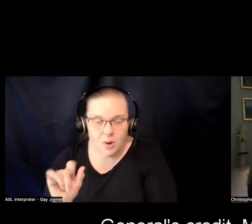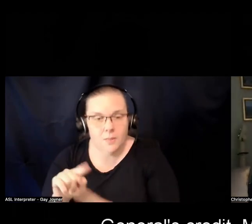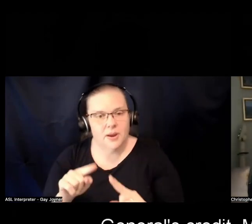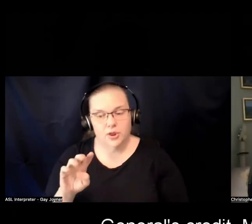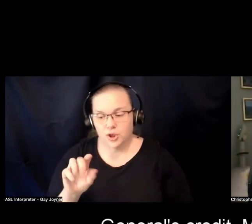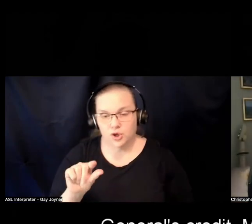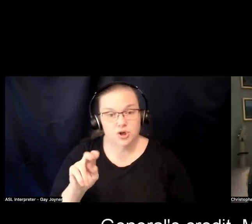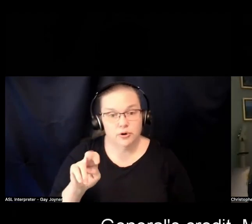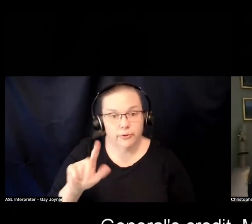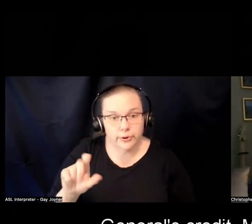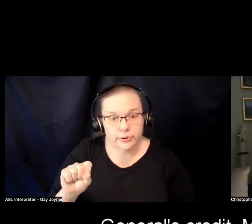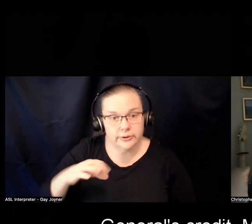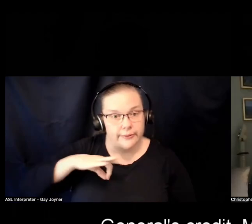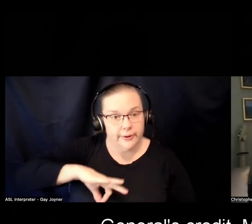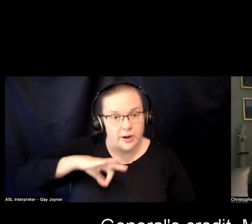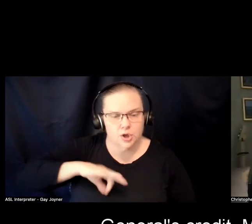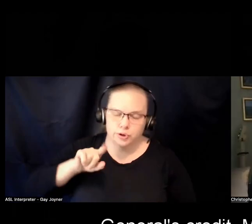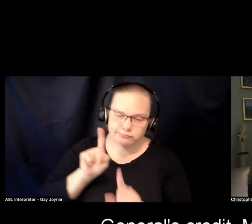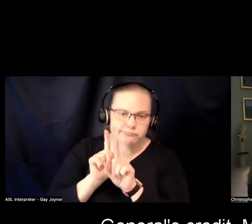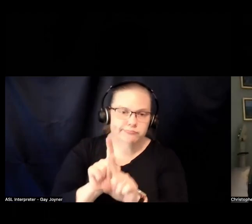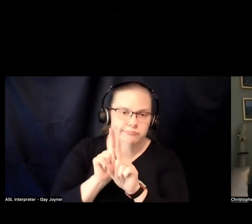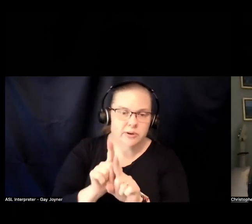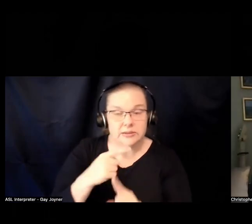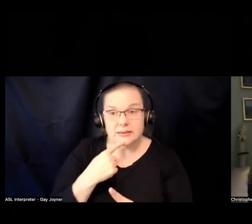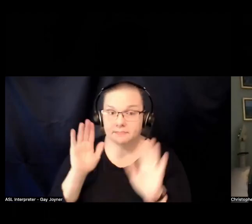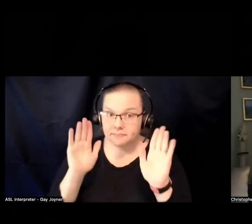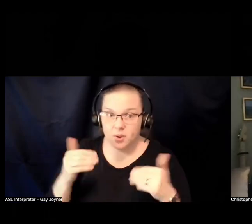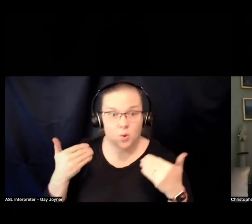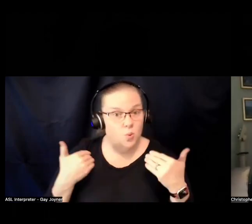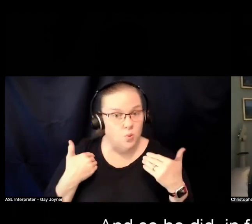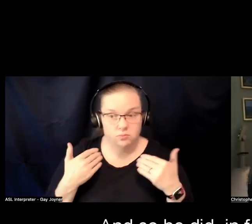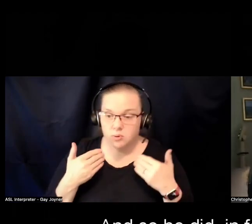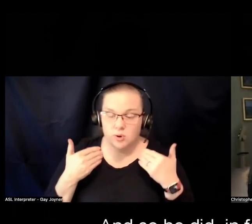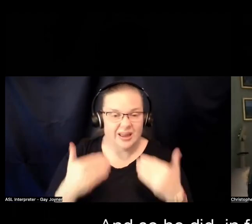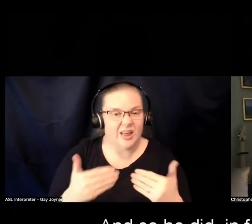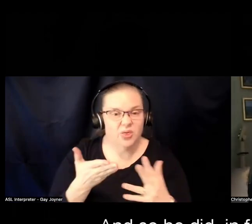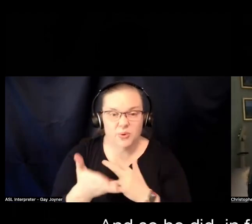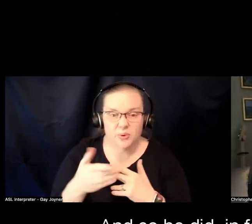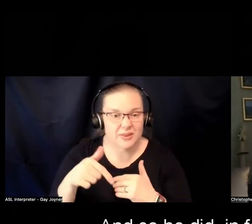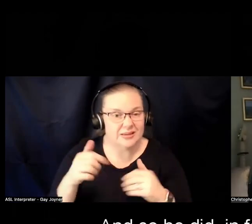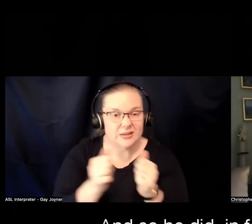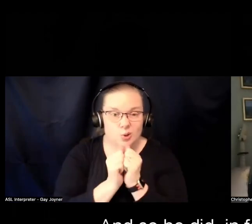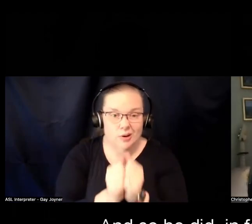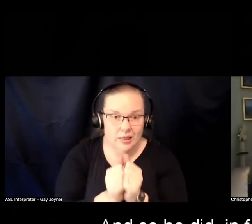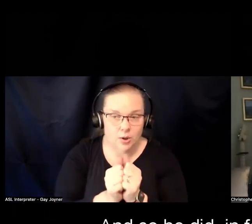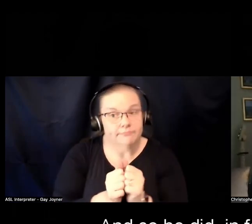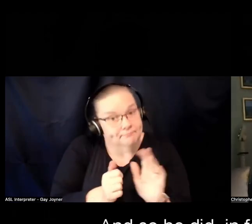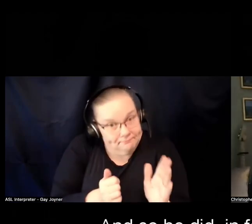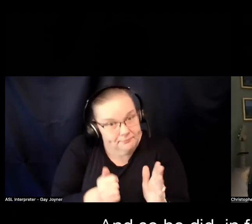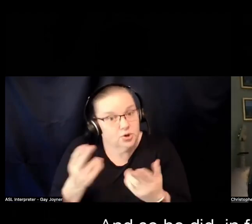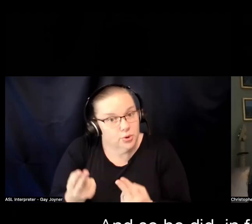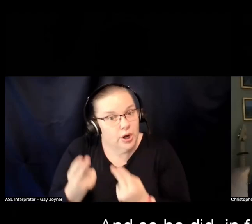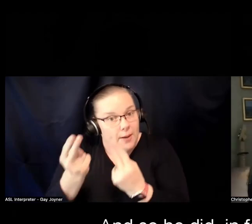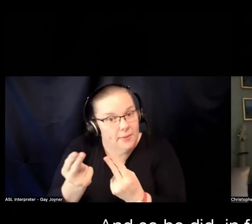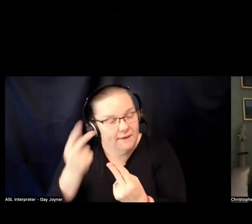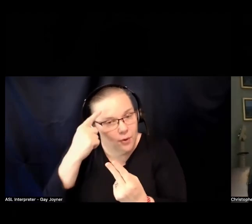credit, Marshall stuck with her and said to her, "We will get through this together." And so he did, in fact, nominate her to